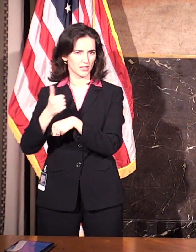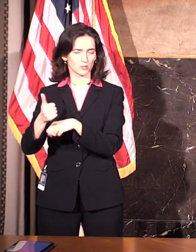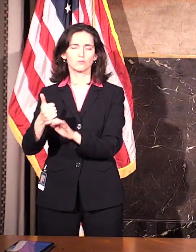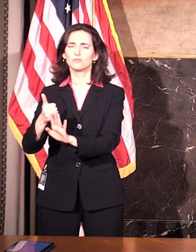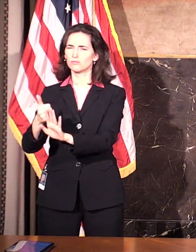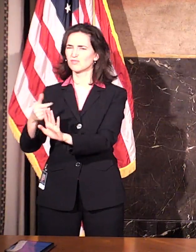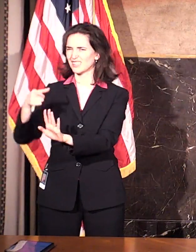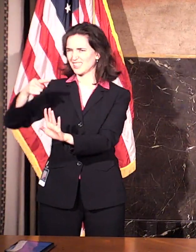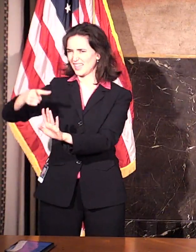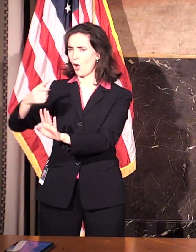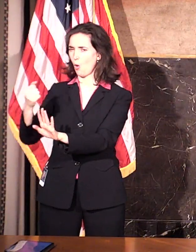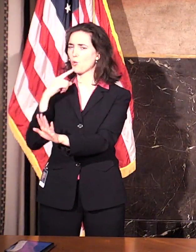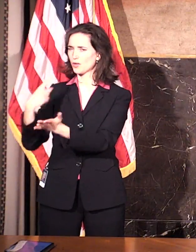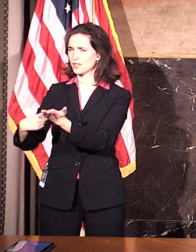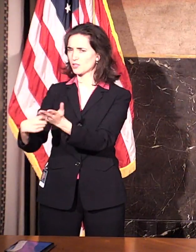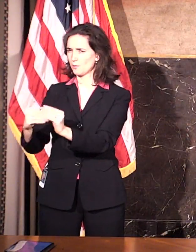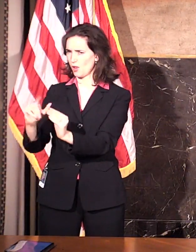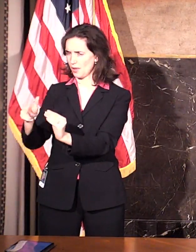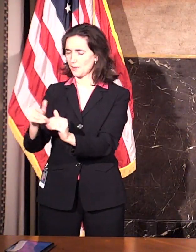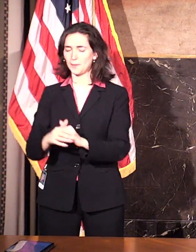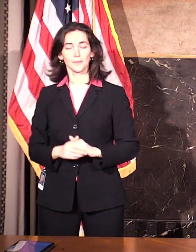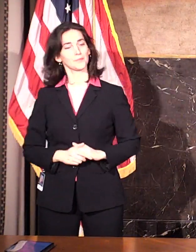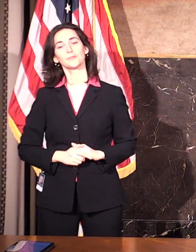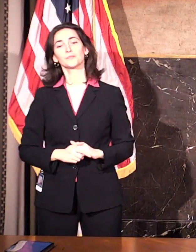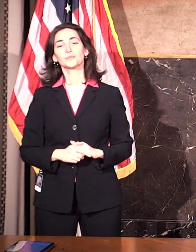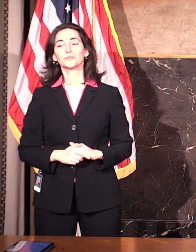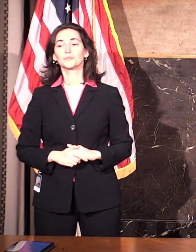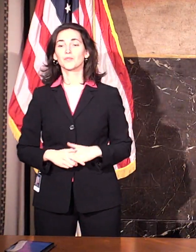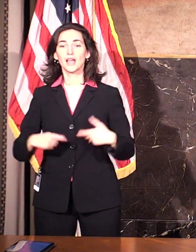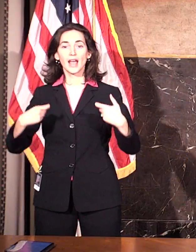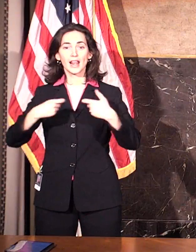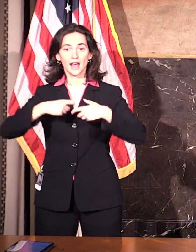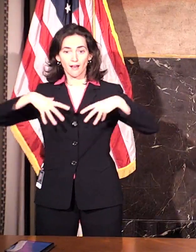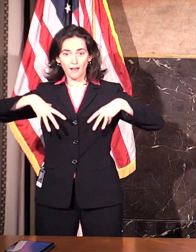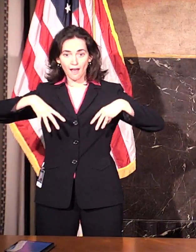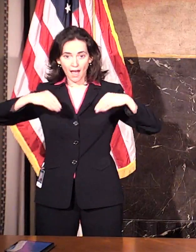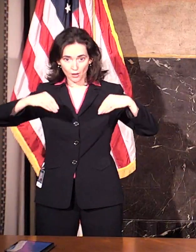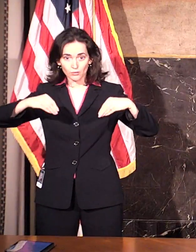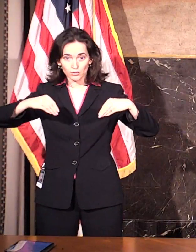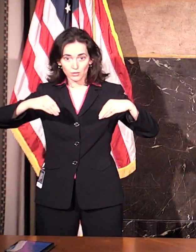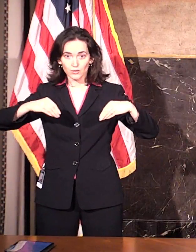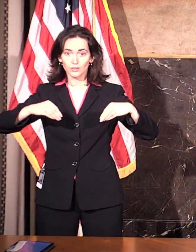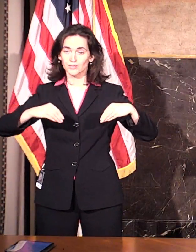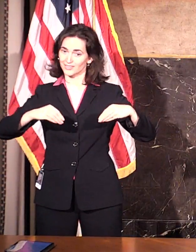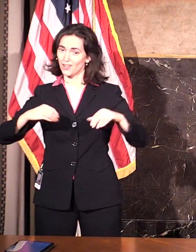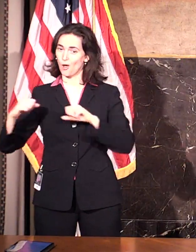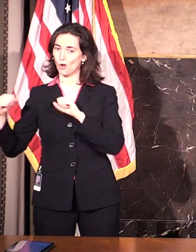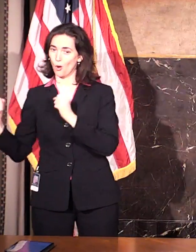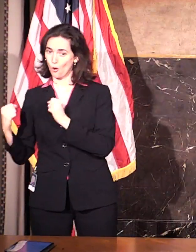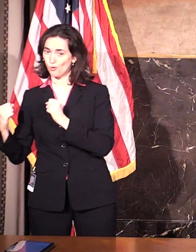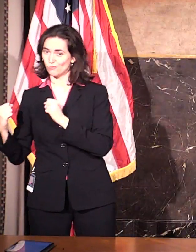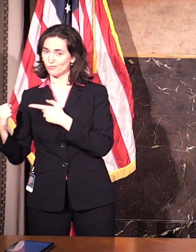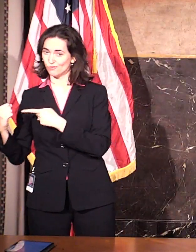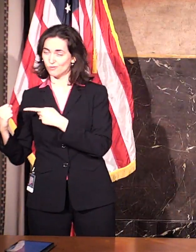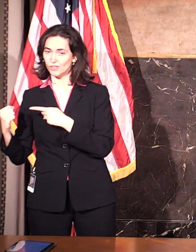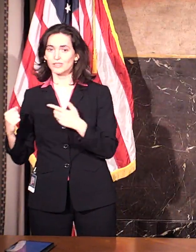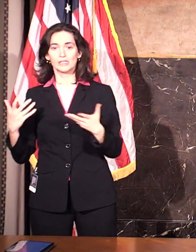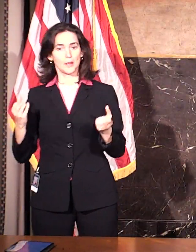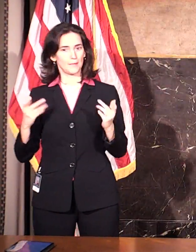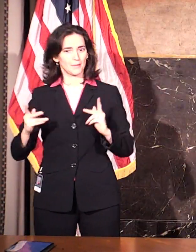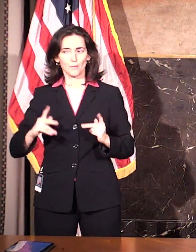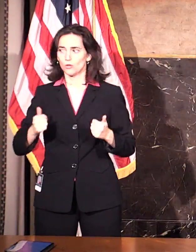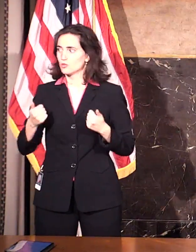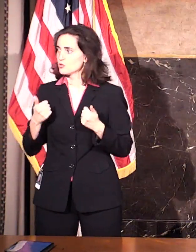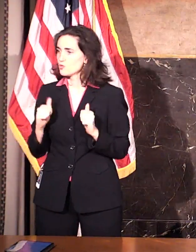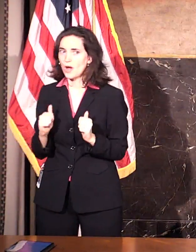moment. When we talk about power outages and cold weather, we know that a lot of people are doing everything